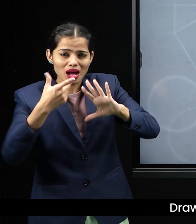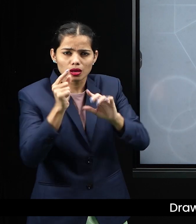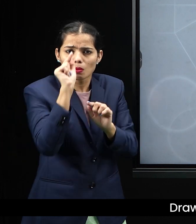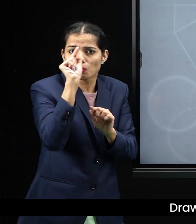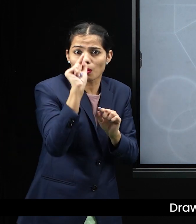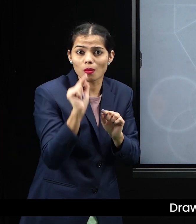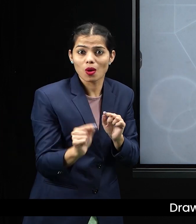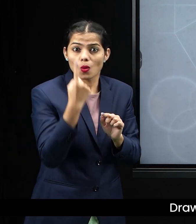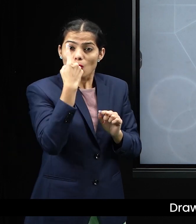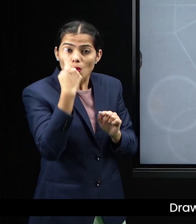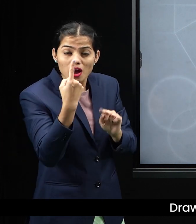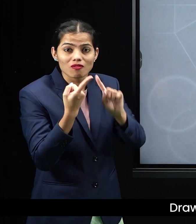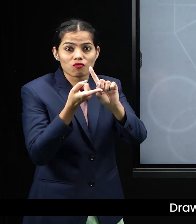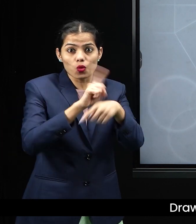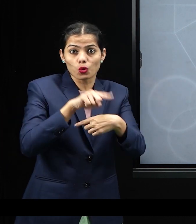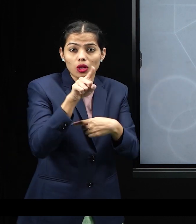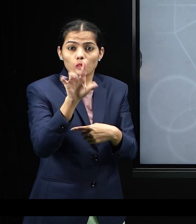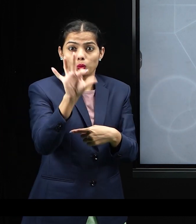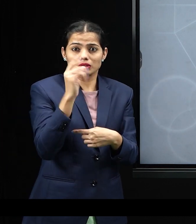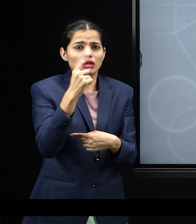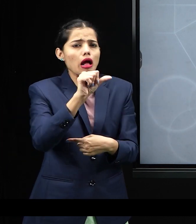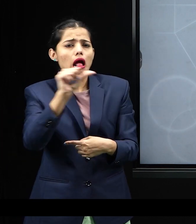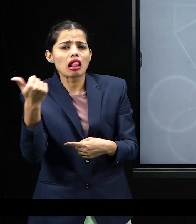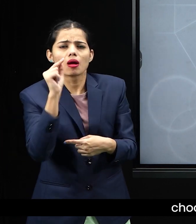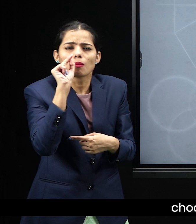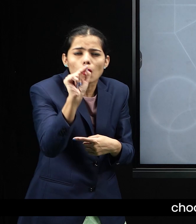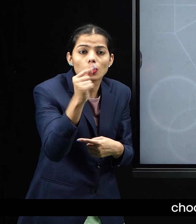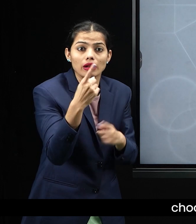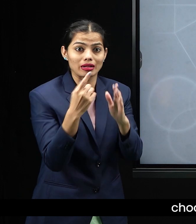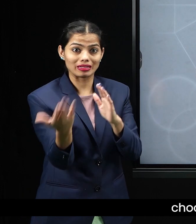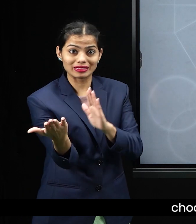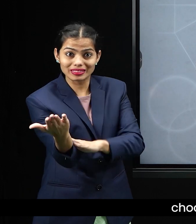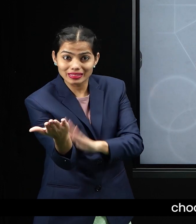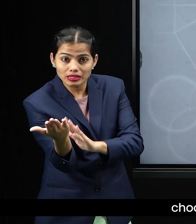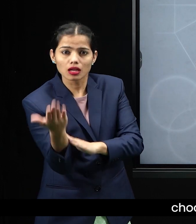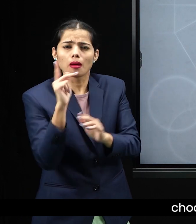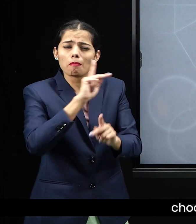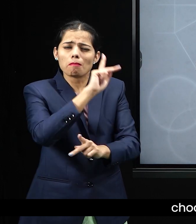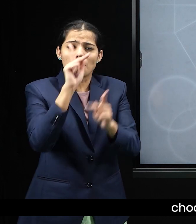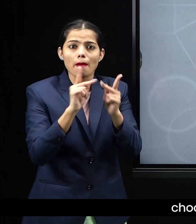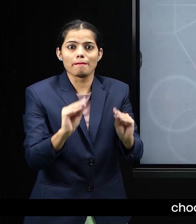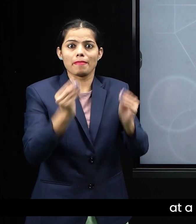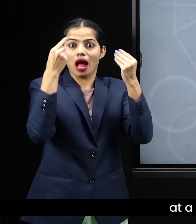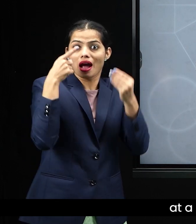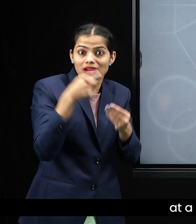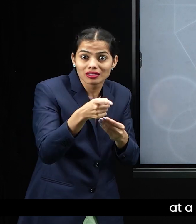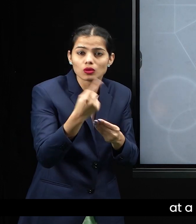point 1 on it. From 1, choose another point on its right side at a preferred